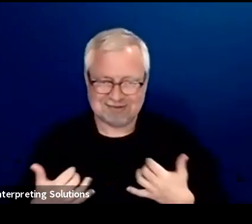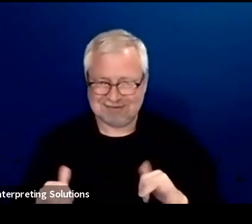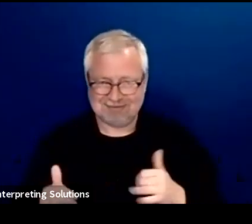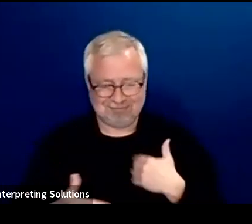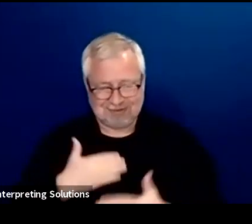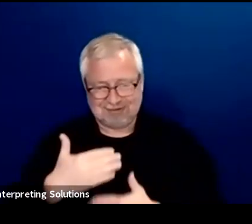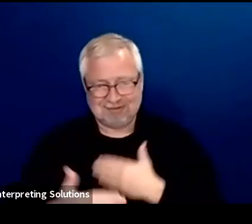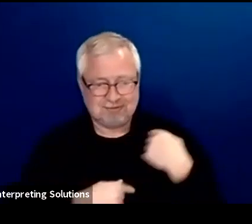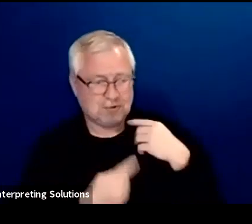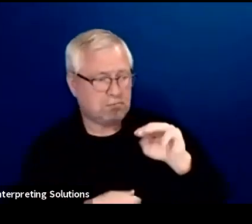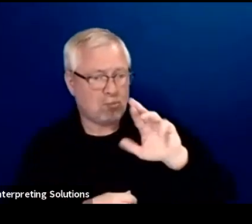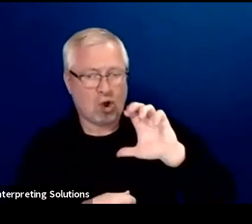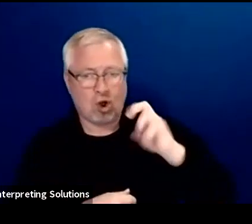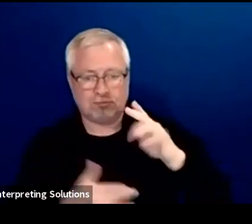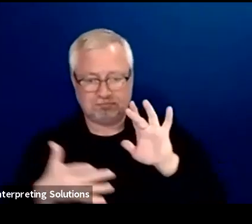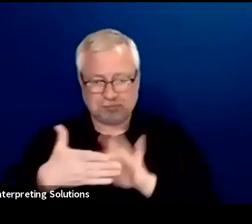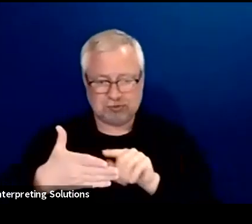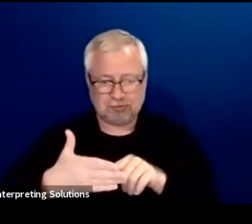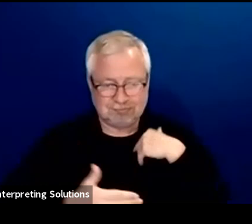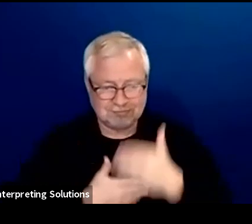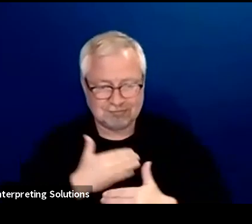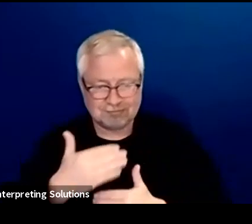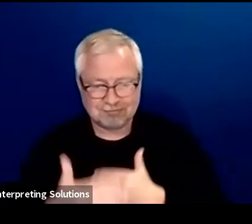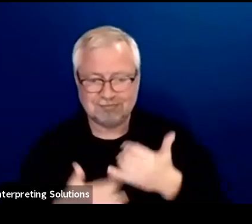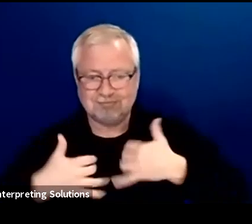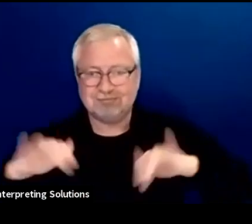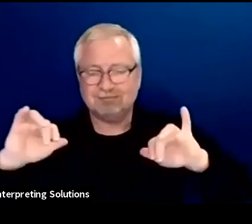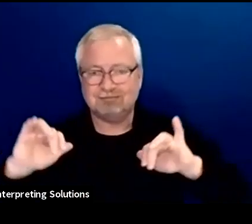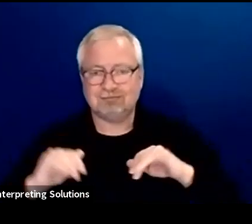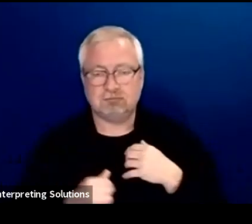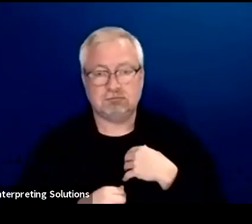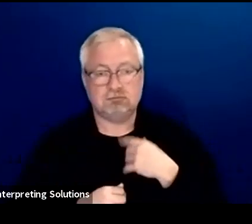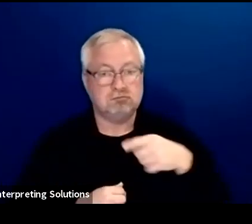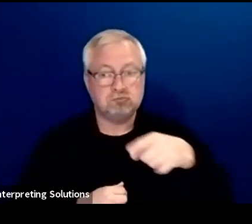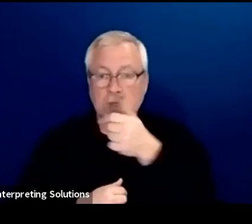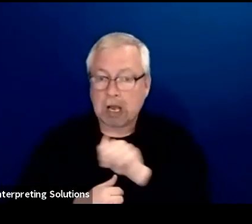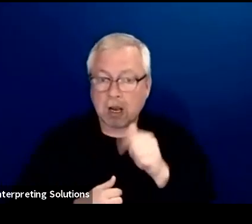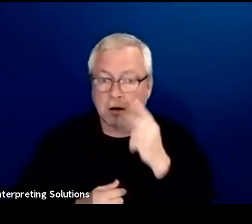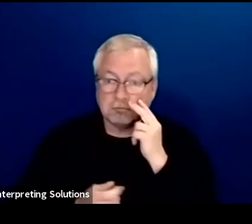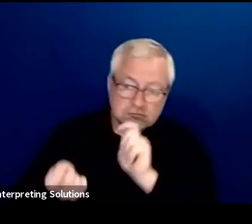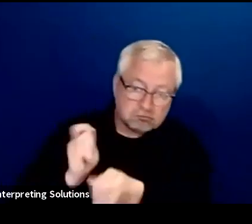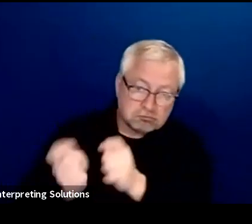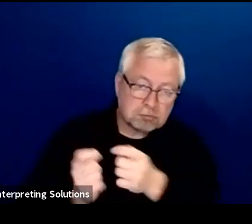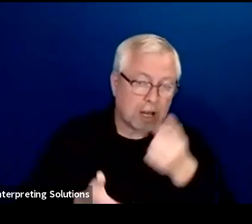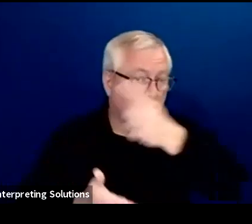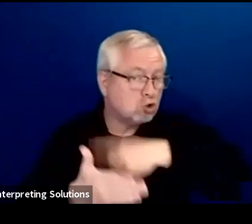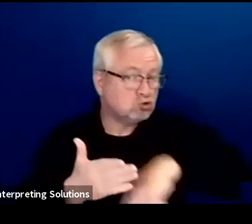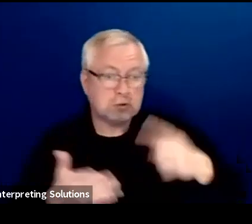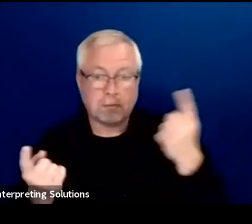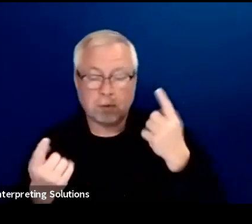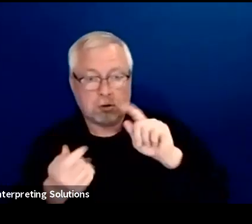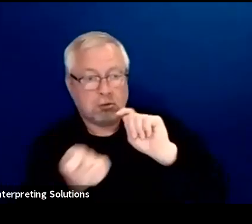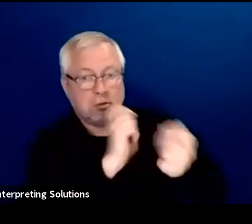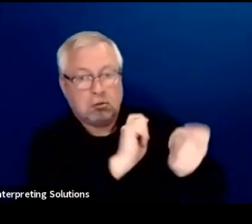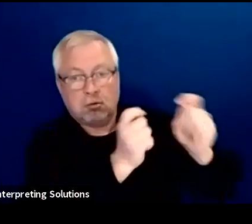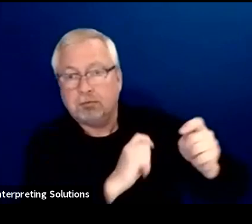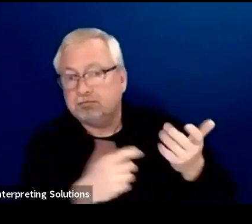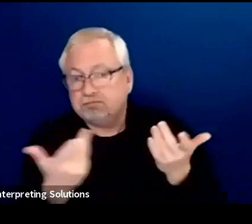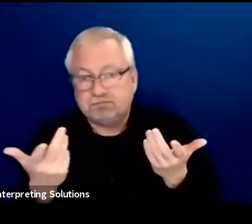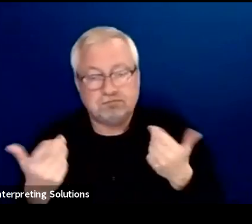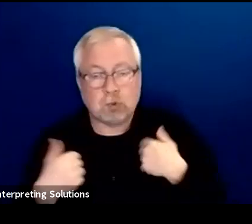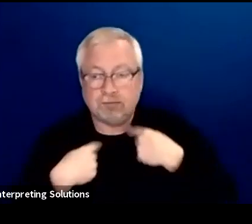the world will be totally different by next week when we brief. And so that would be my answer to those folks. I would say that they're right to be able to